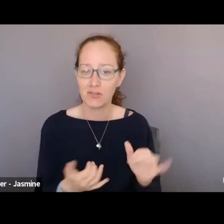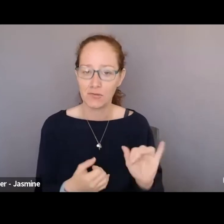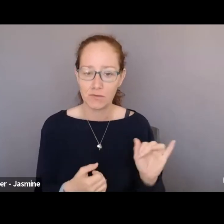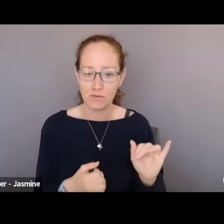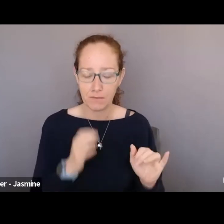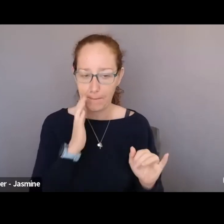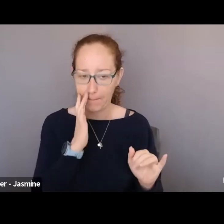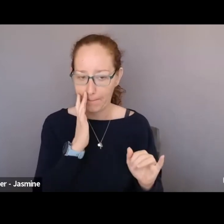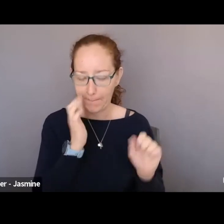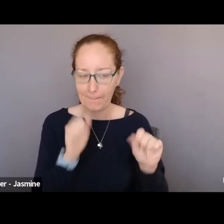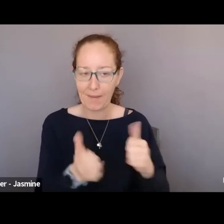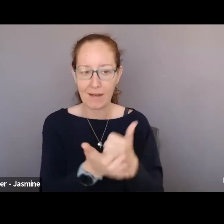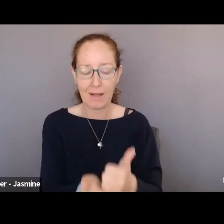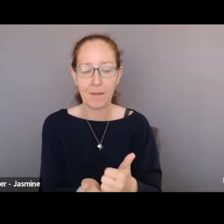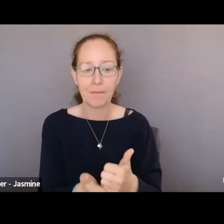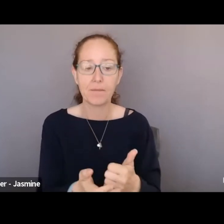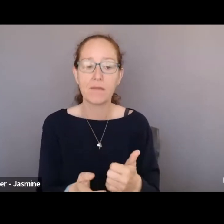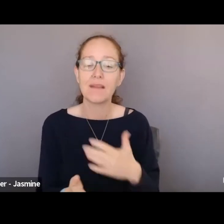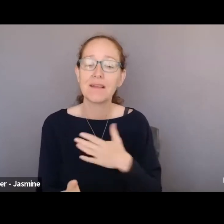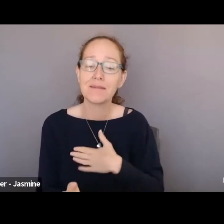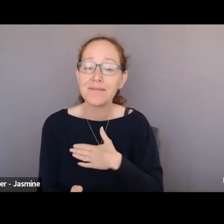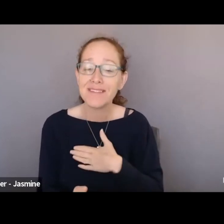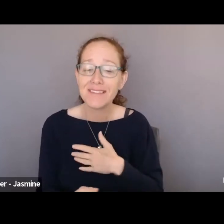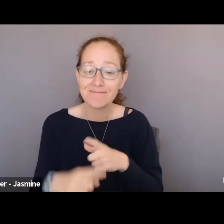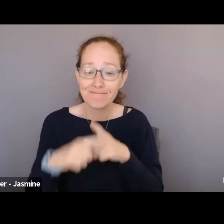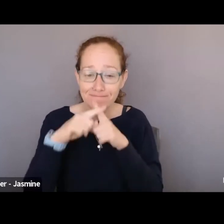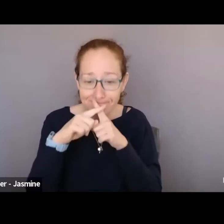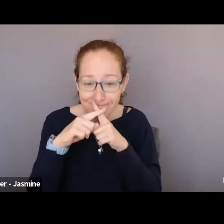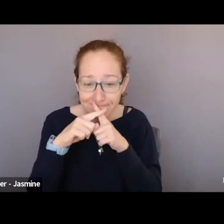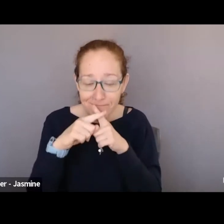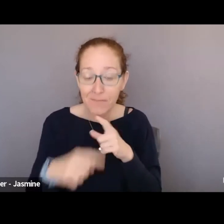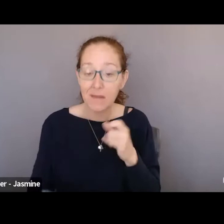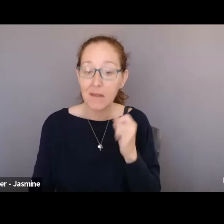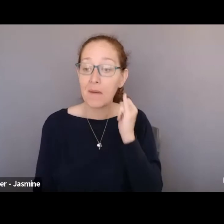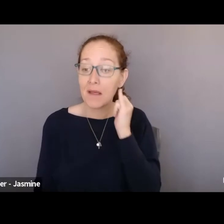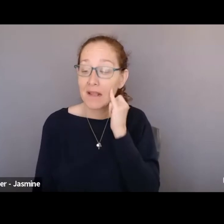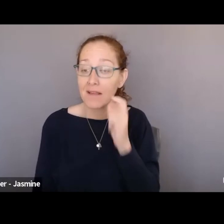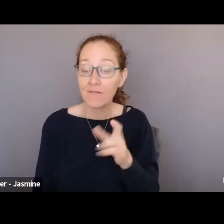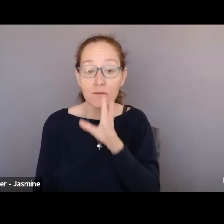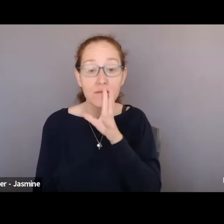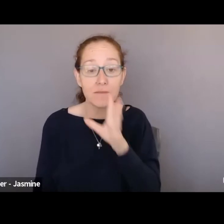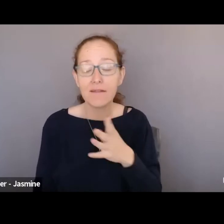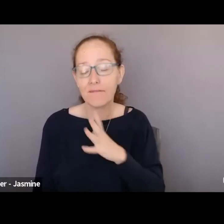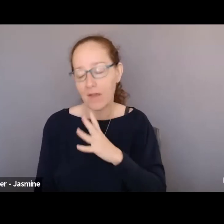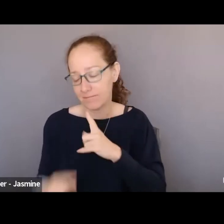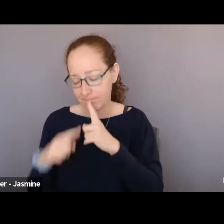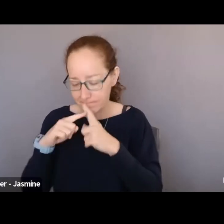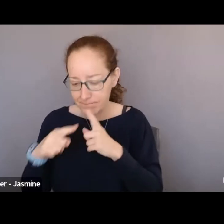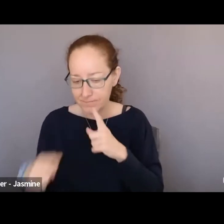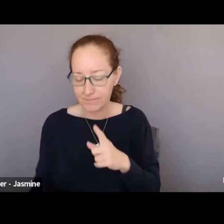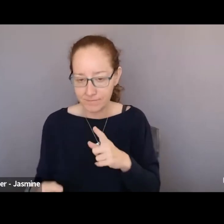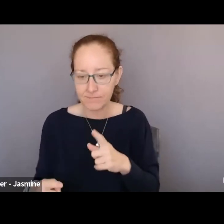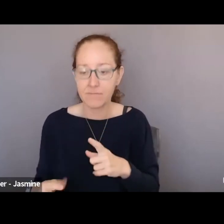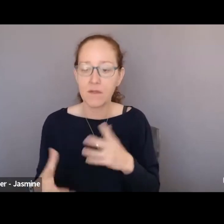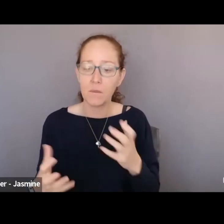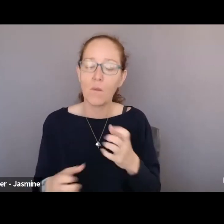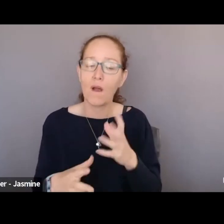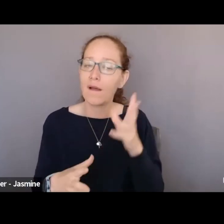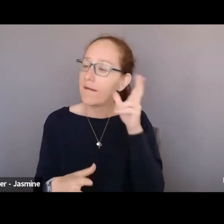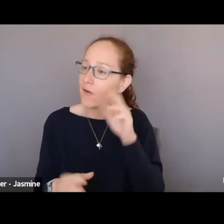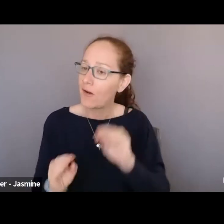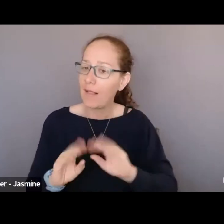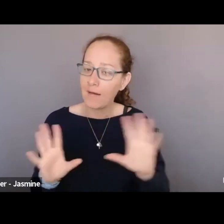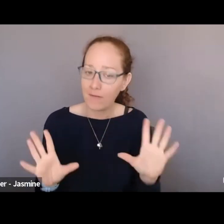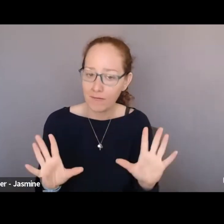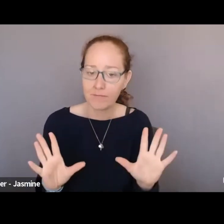mic setting on mute unless you are the person speaking so we can hear everybody clearly. We encourage you to use the chat to ask questions